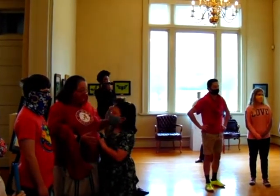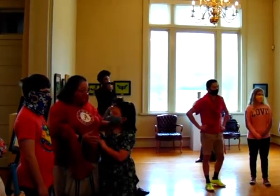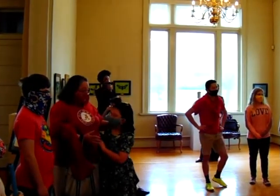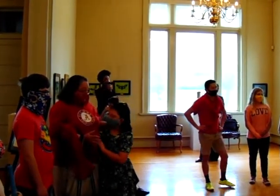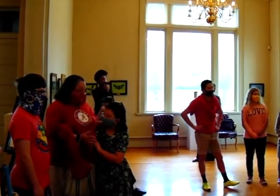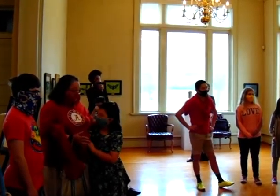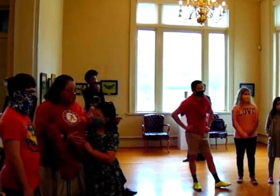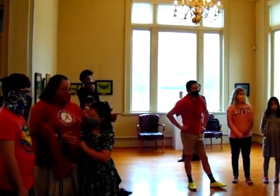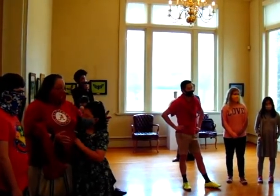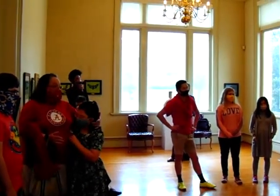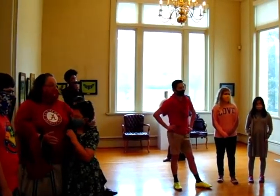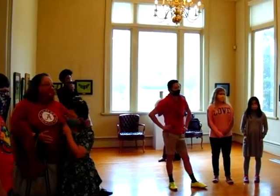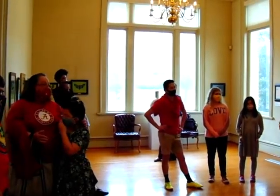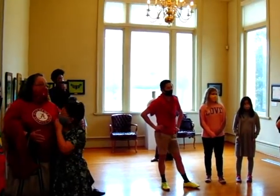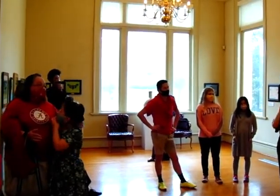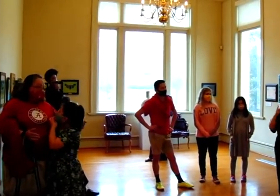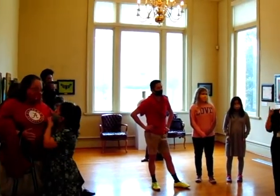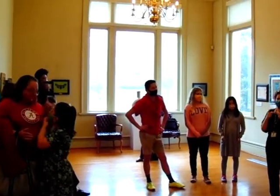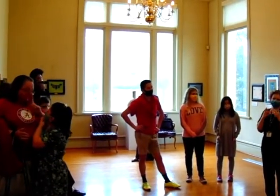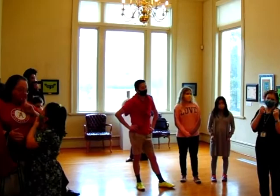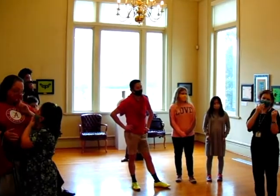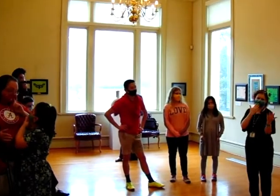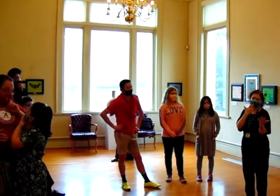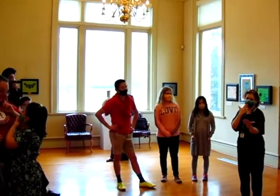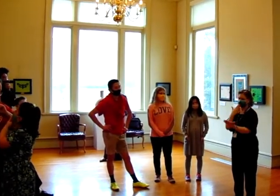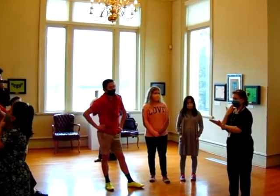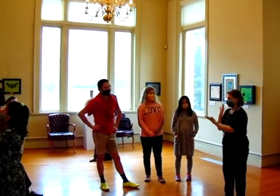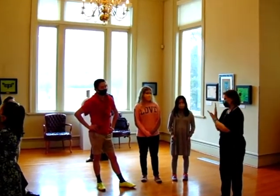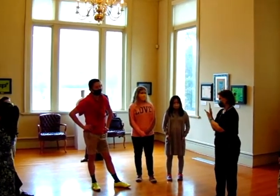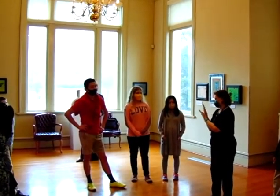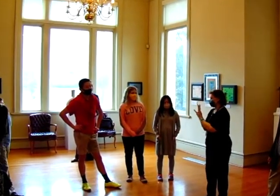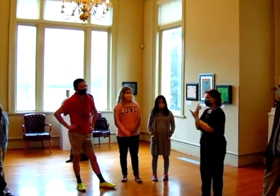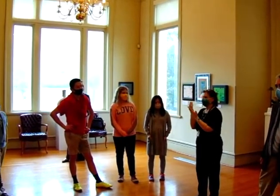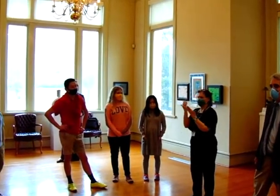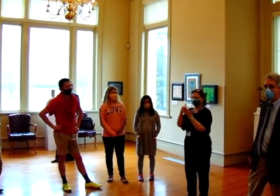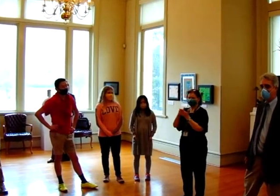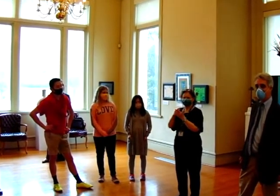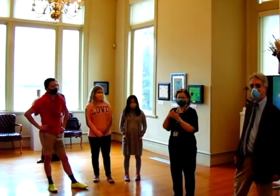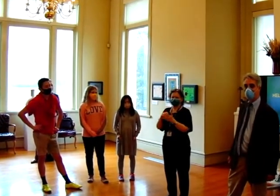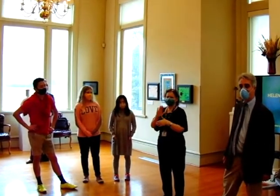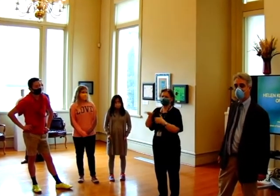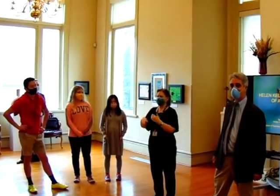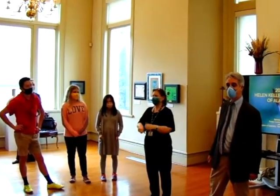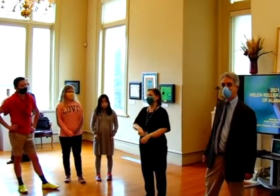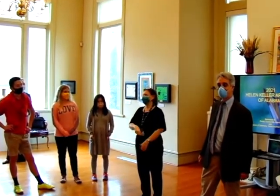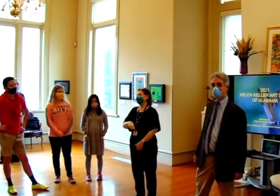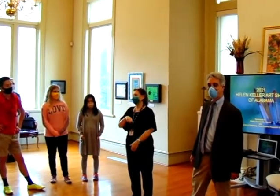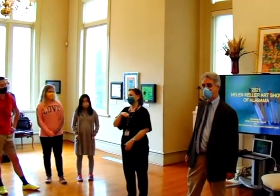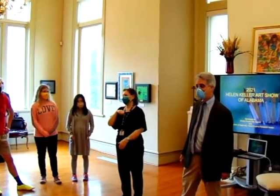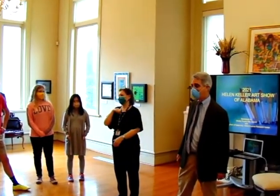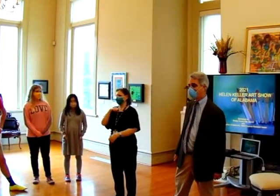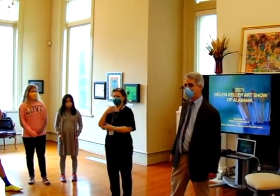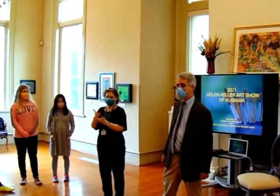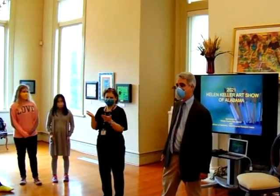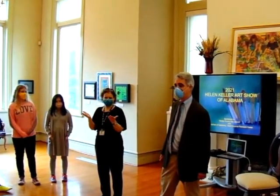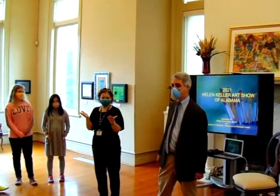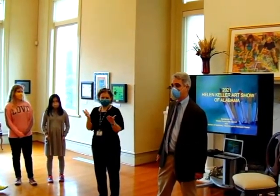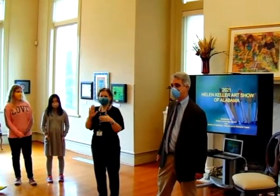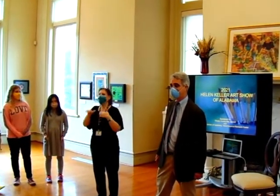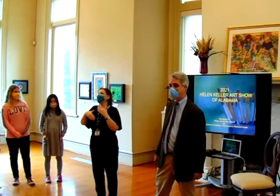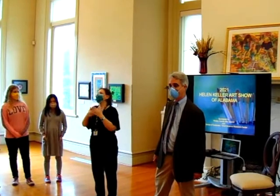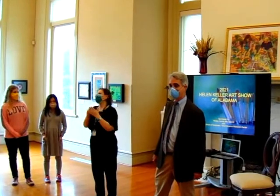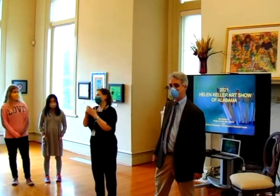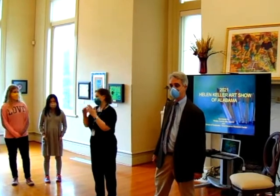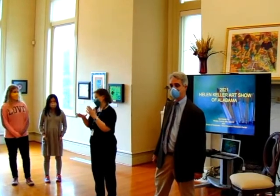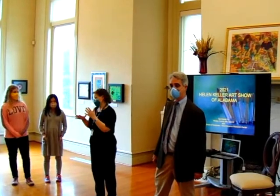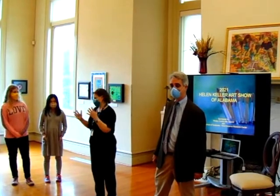better place. And I just want to thank you for that. And I want to say again how proud you all are of all of our students